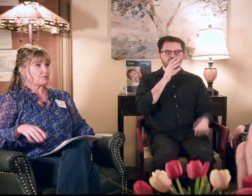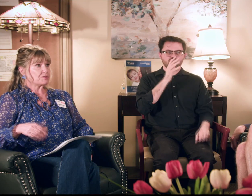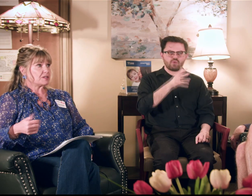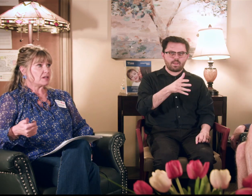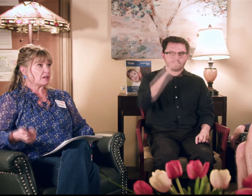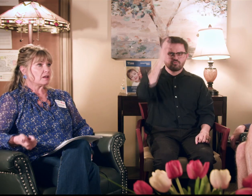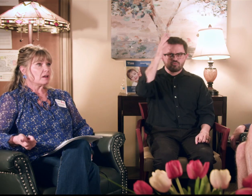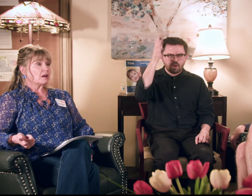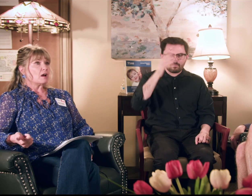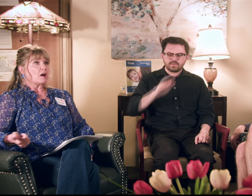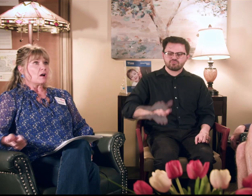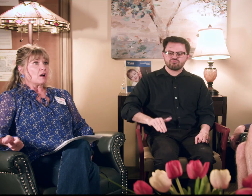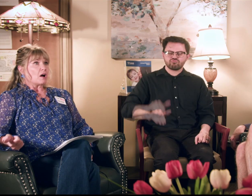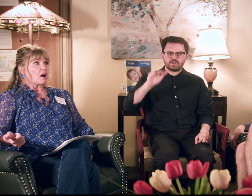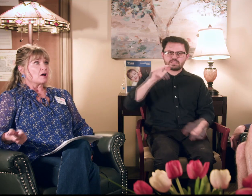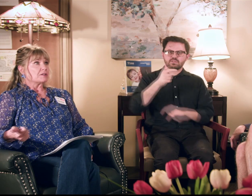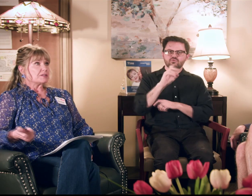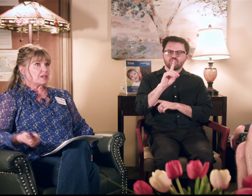thing we're seeing. We're seeing